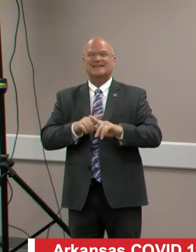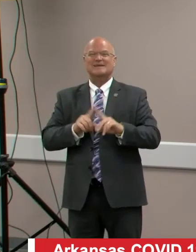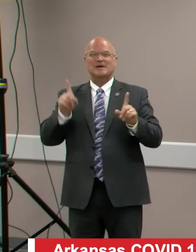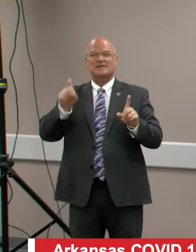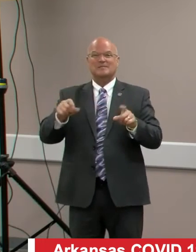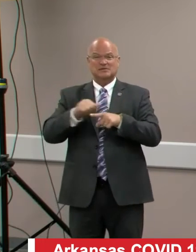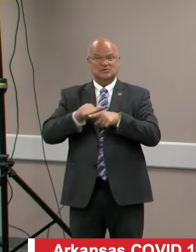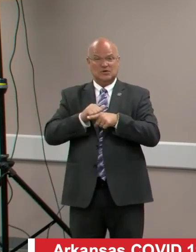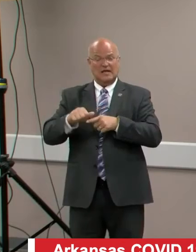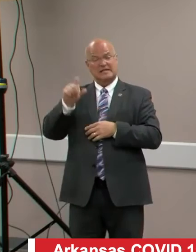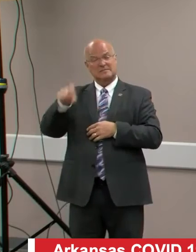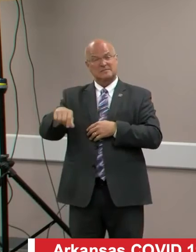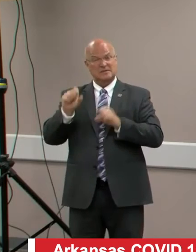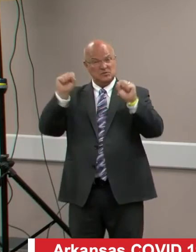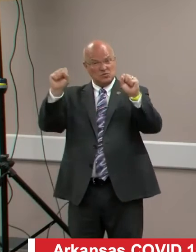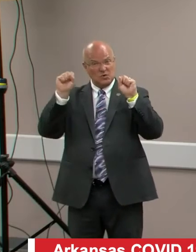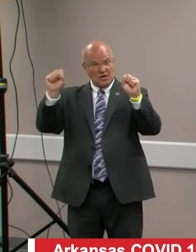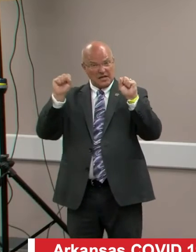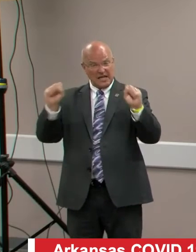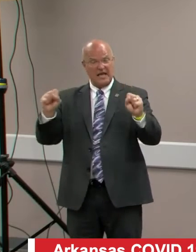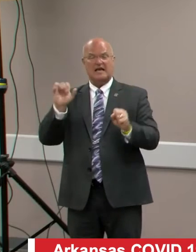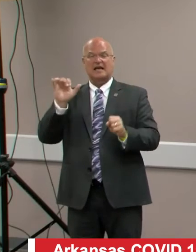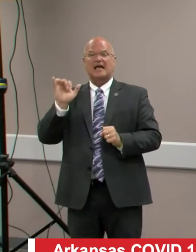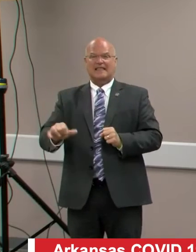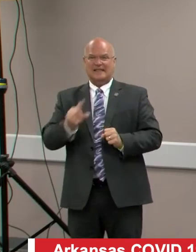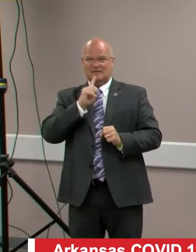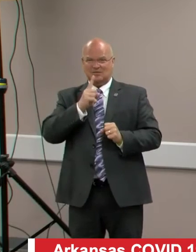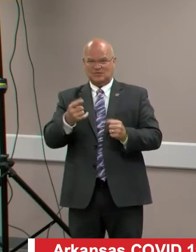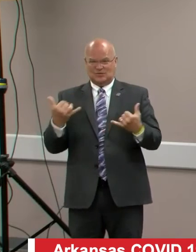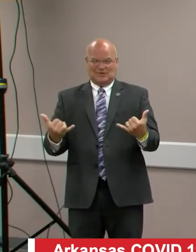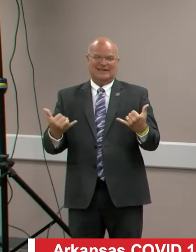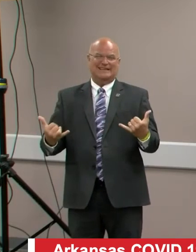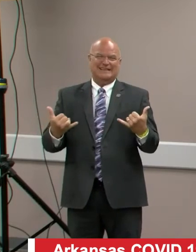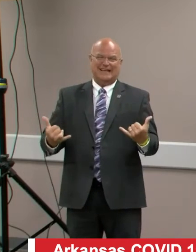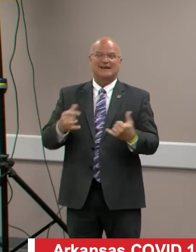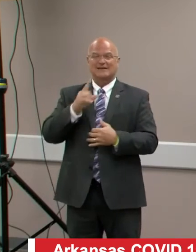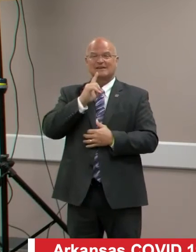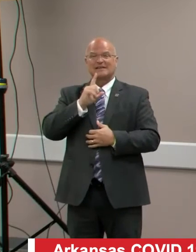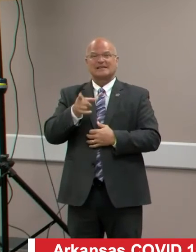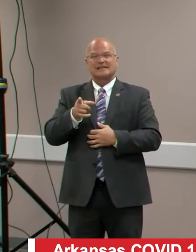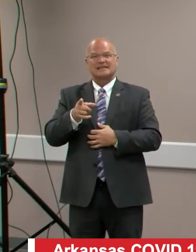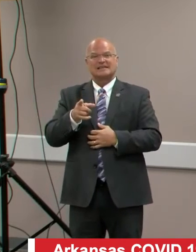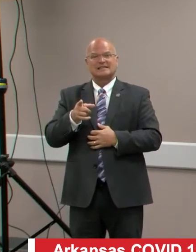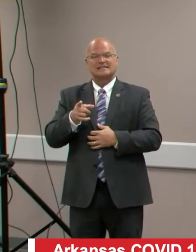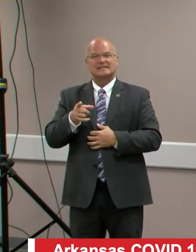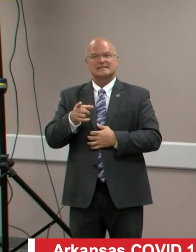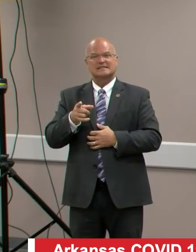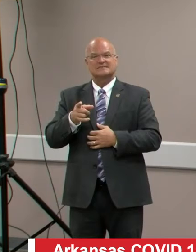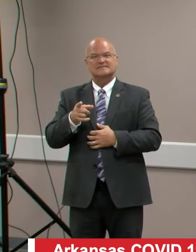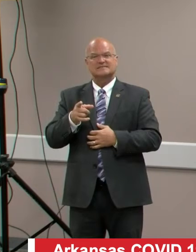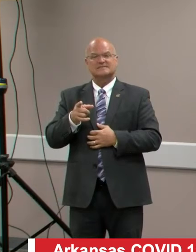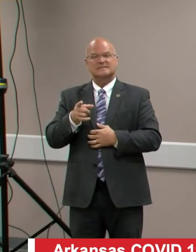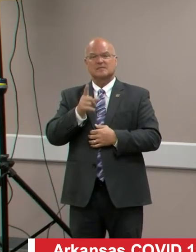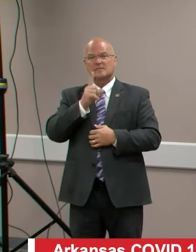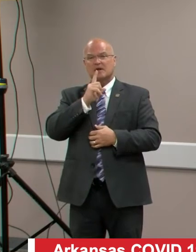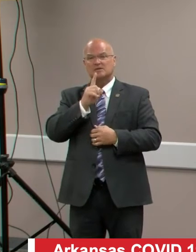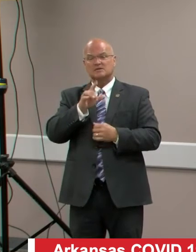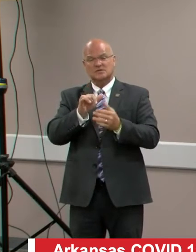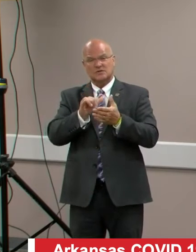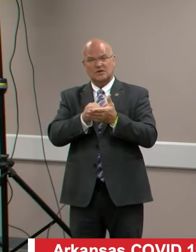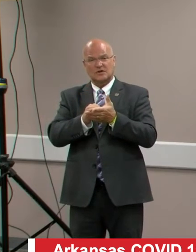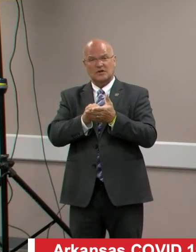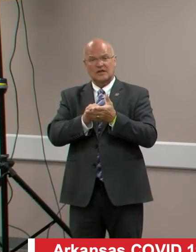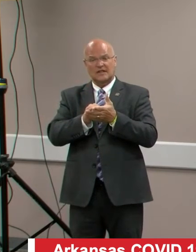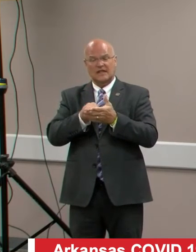they have to train, they have to work out. And that's where we are right now, is is to make sure